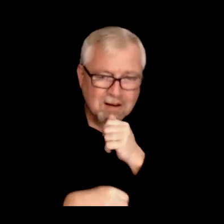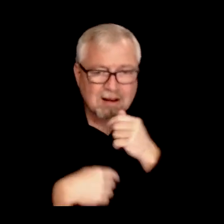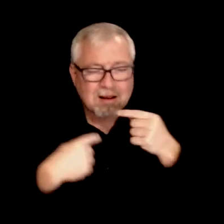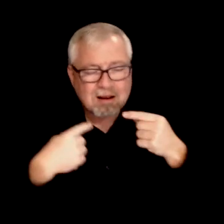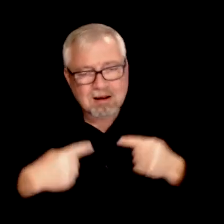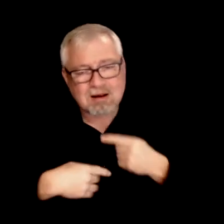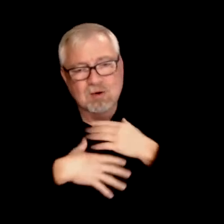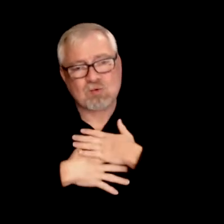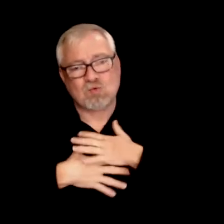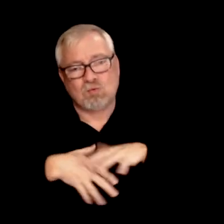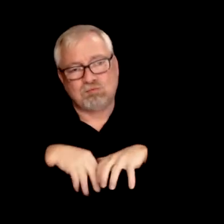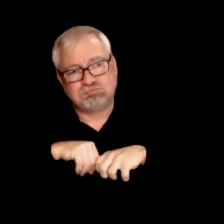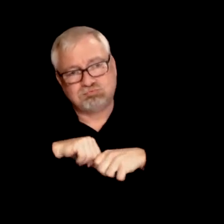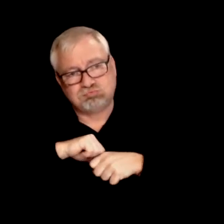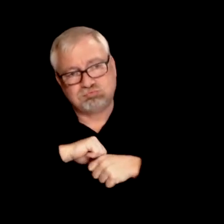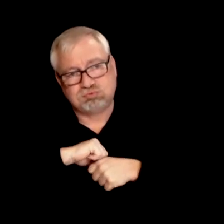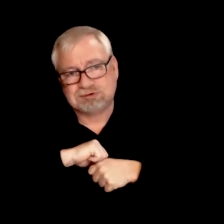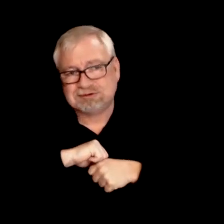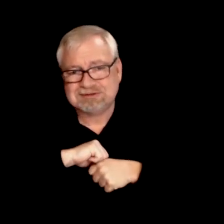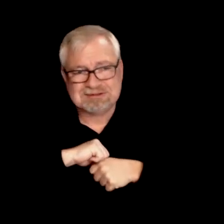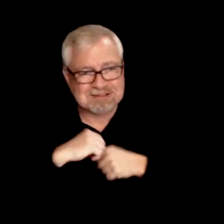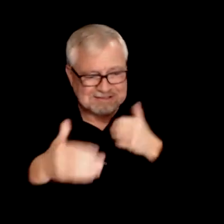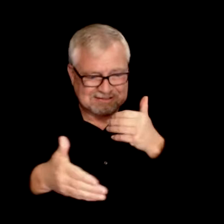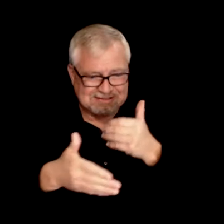of the year, during this holiday time.